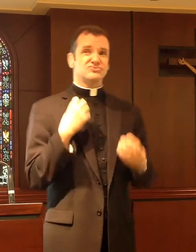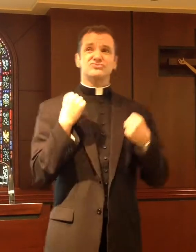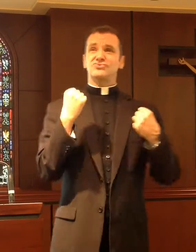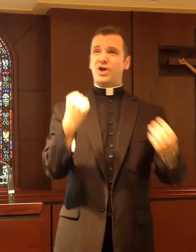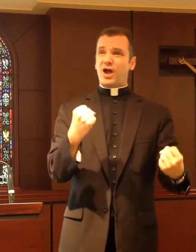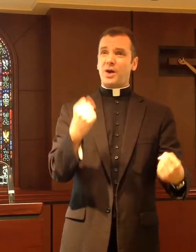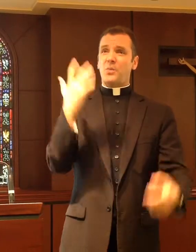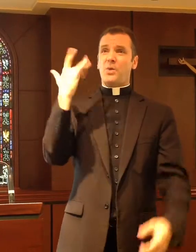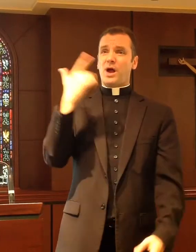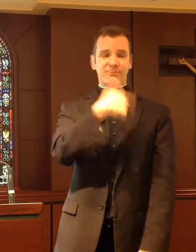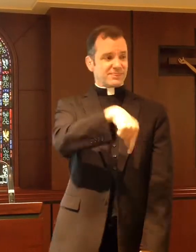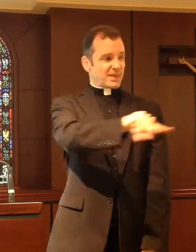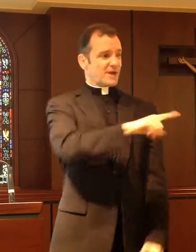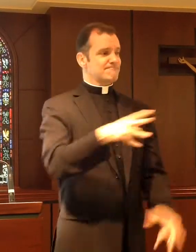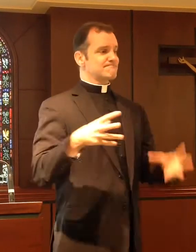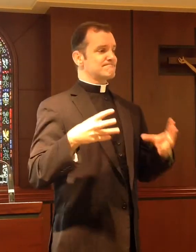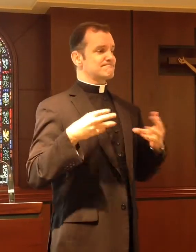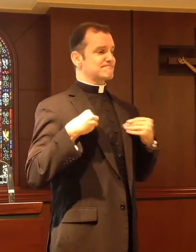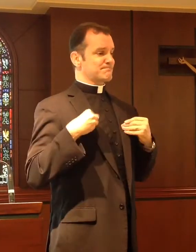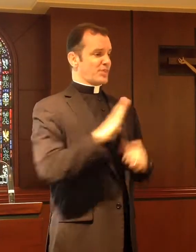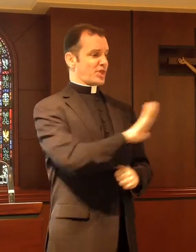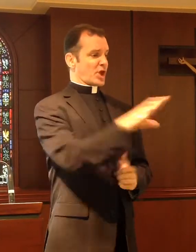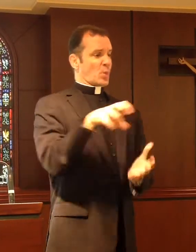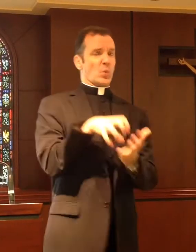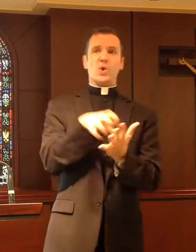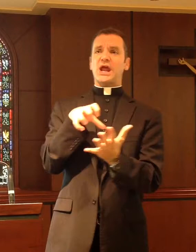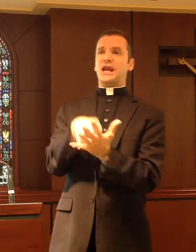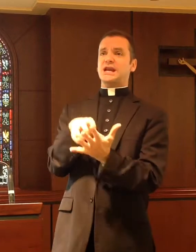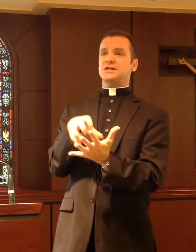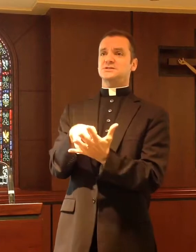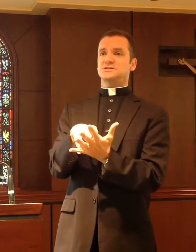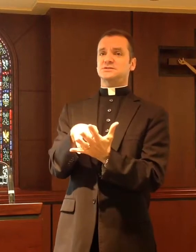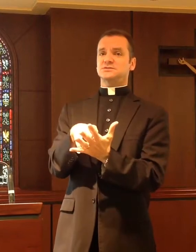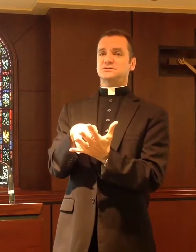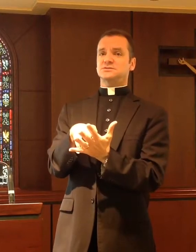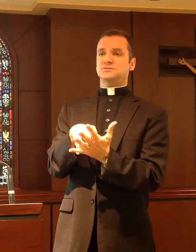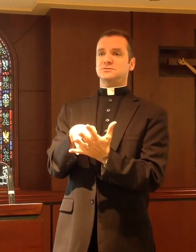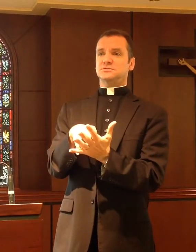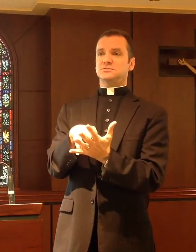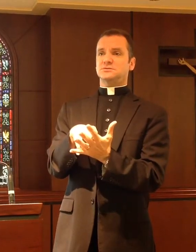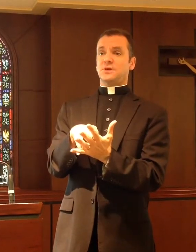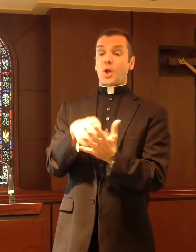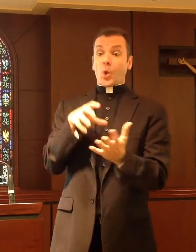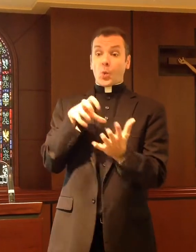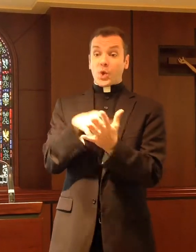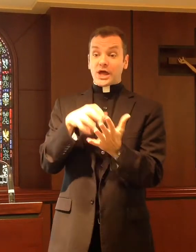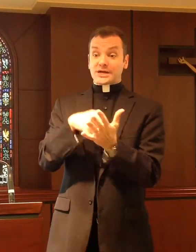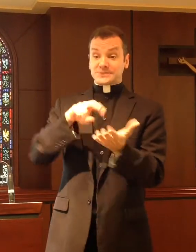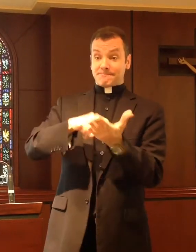a lot. They're really strong. They're strong to accept their weakness.